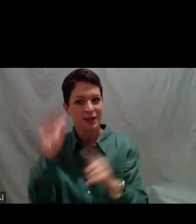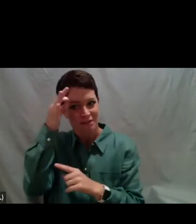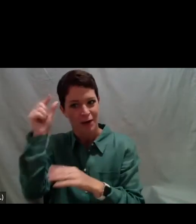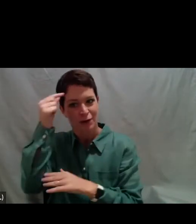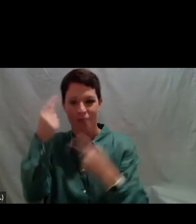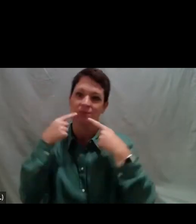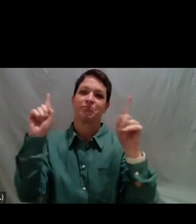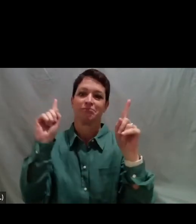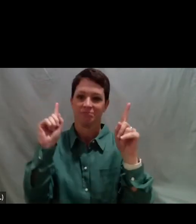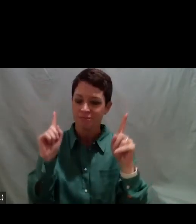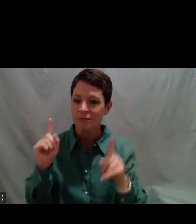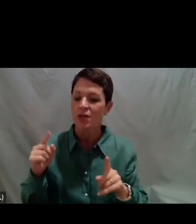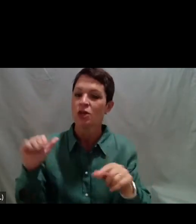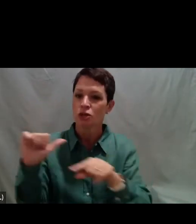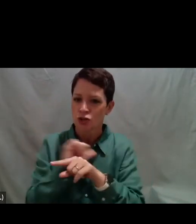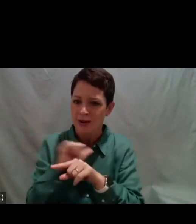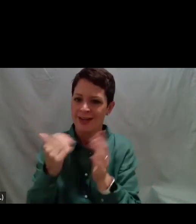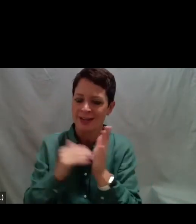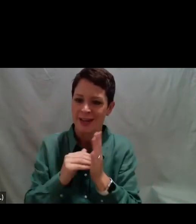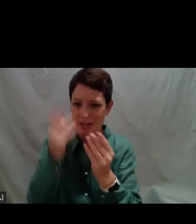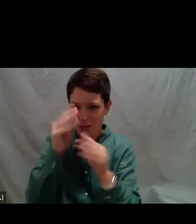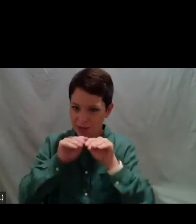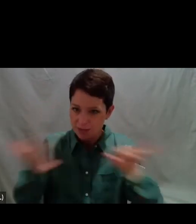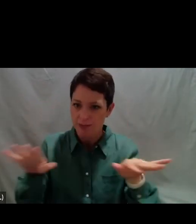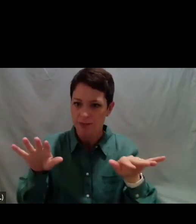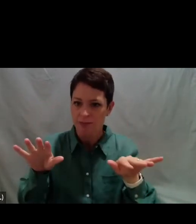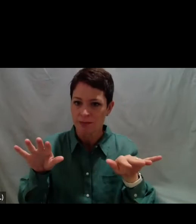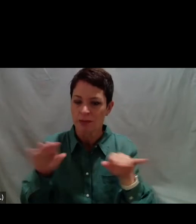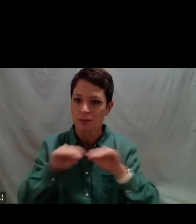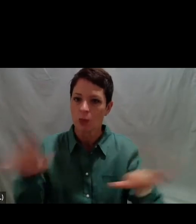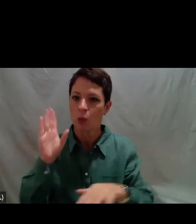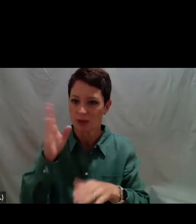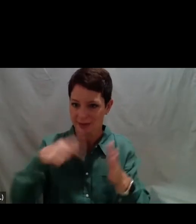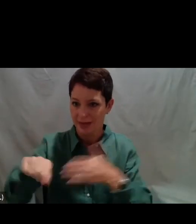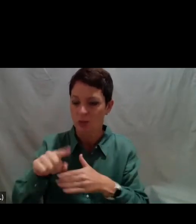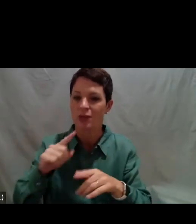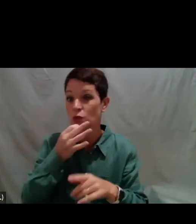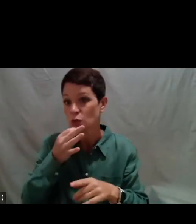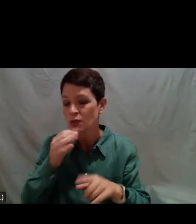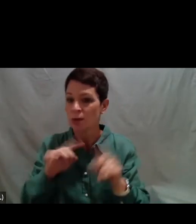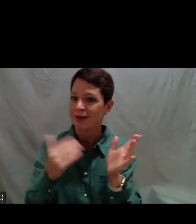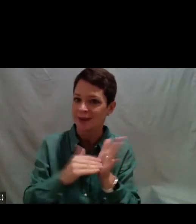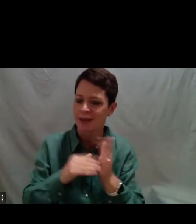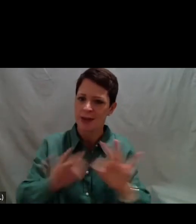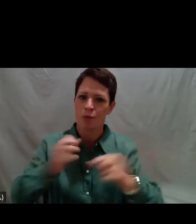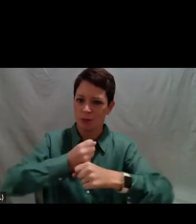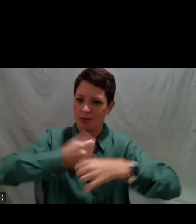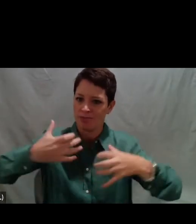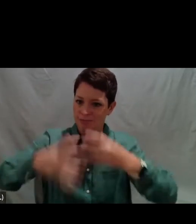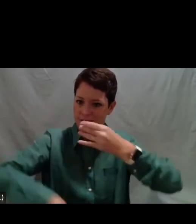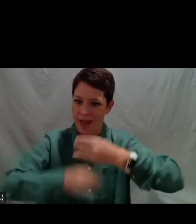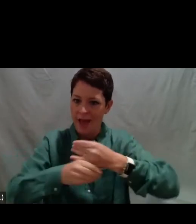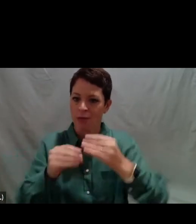government. We'll be doing some training and getting news out, but it's really exciting for us to be expanding some of that